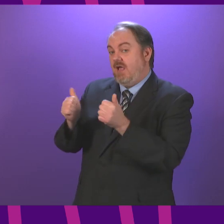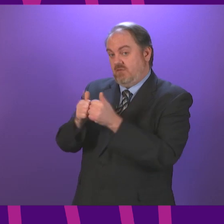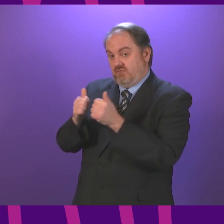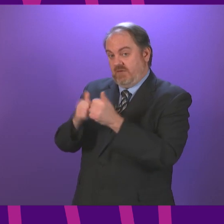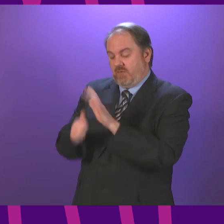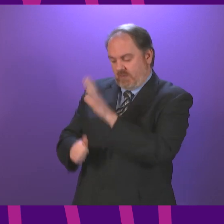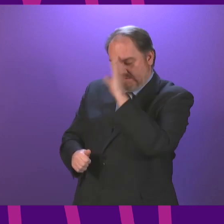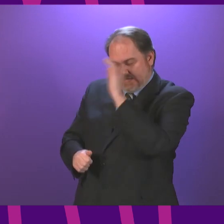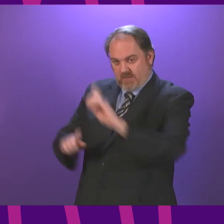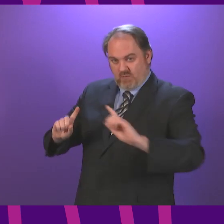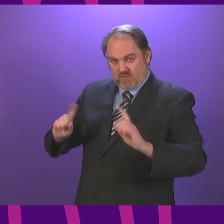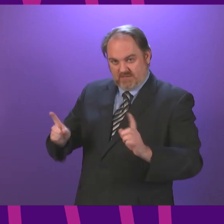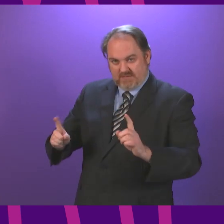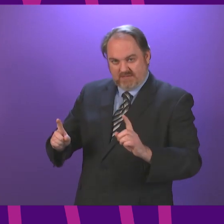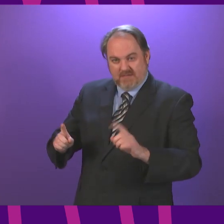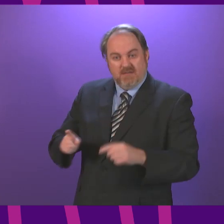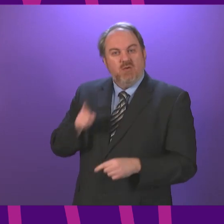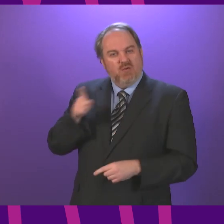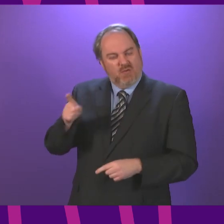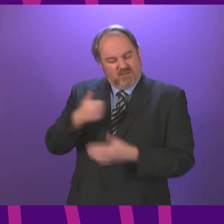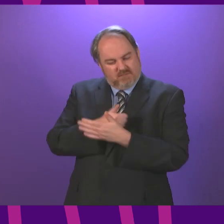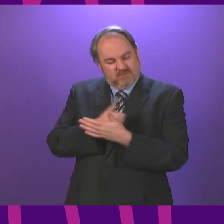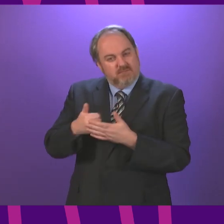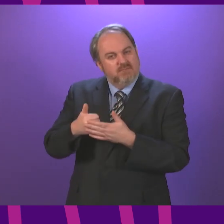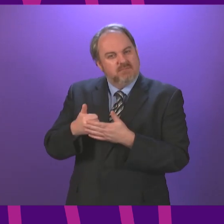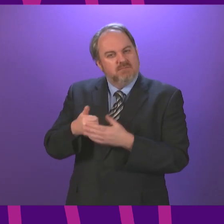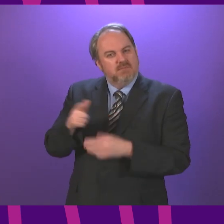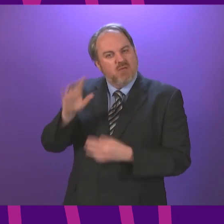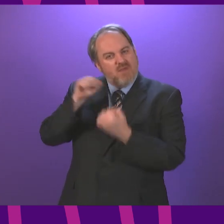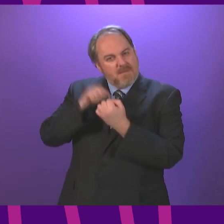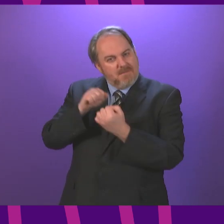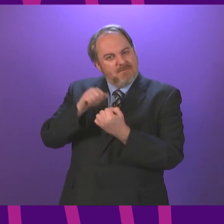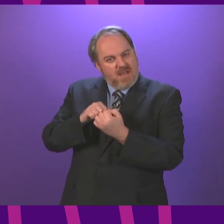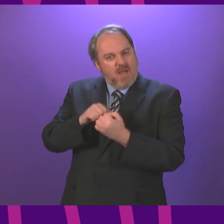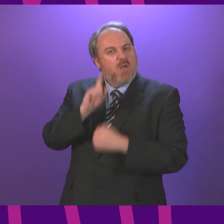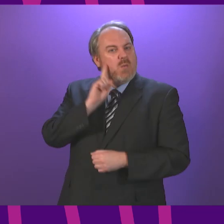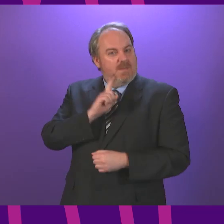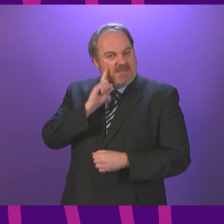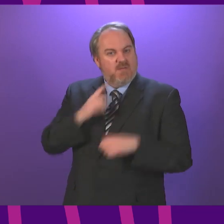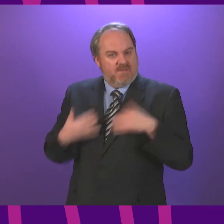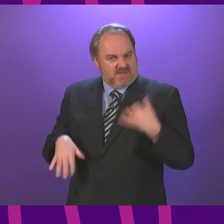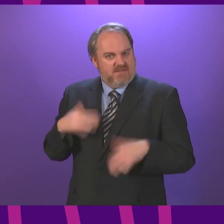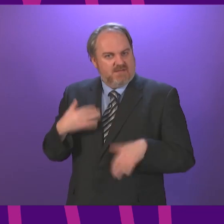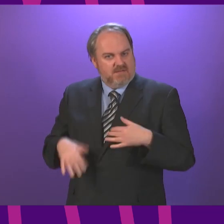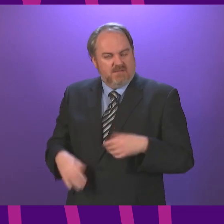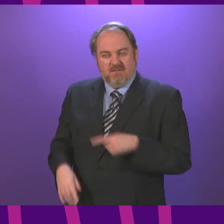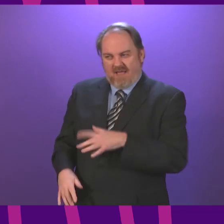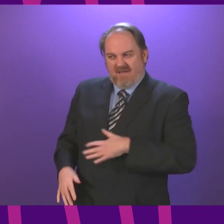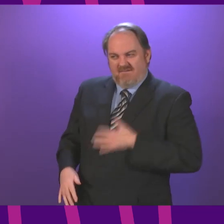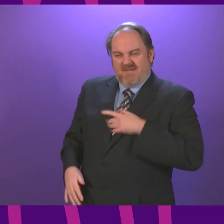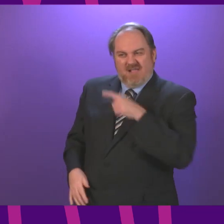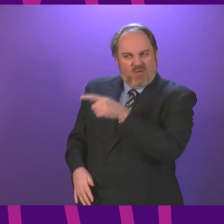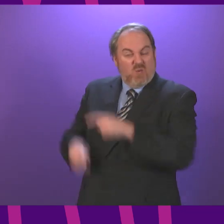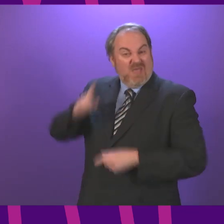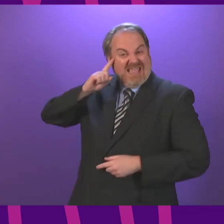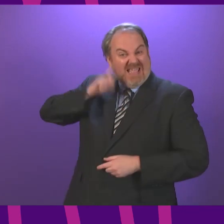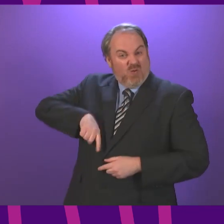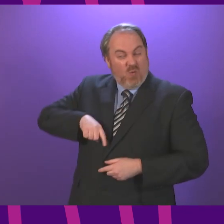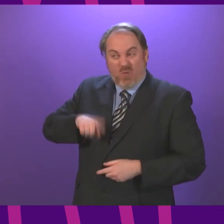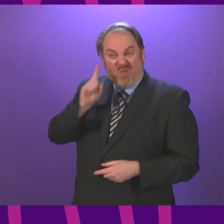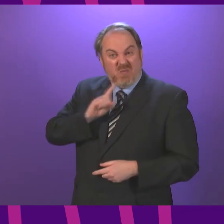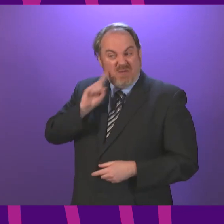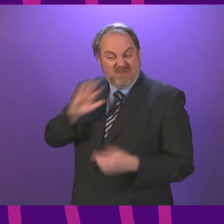has not forgotten the women at the heart of this, because I don't think Ruth Davidson ever remembered the women at the